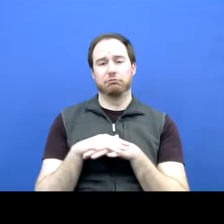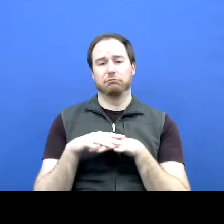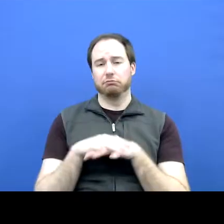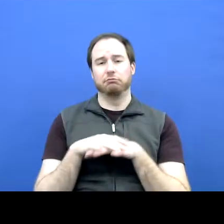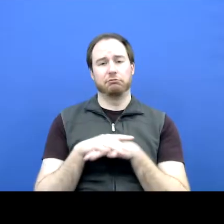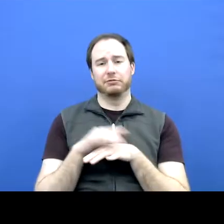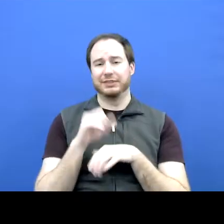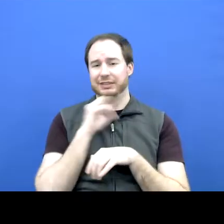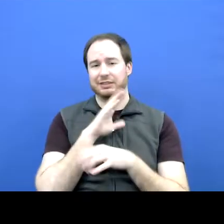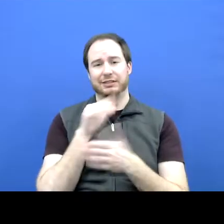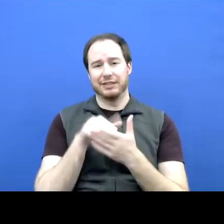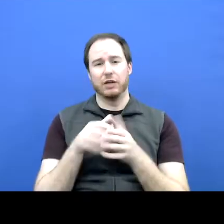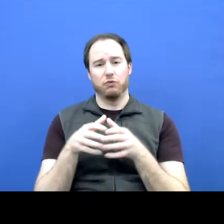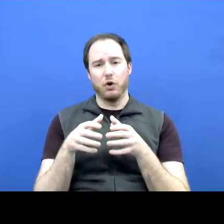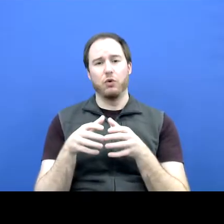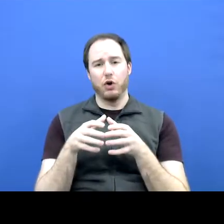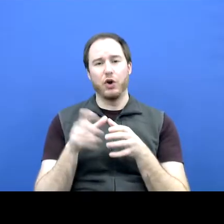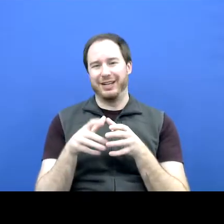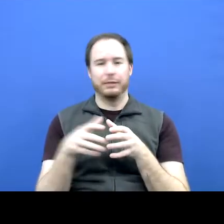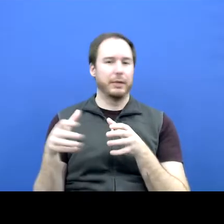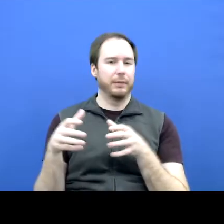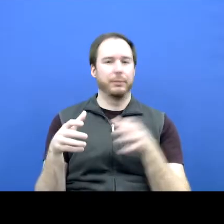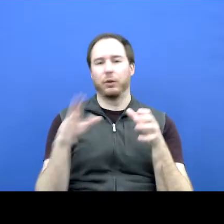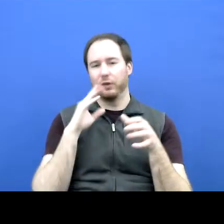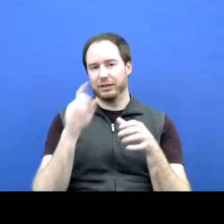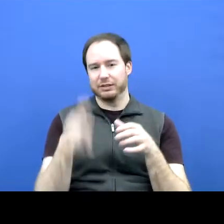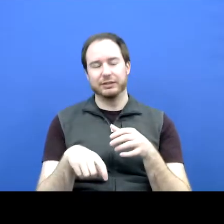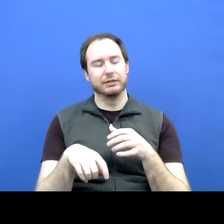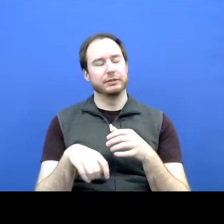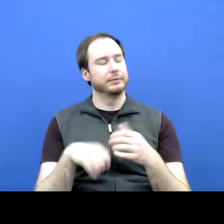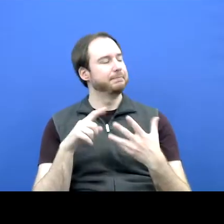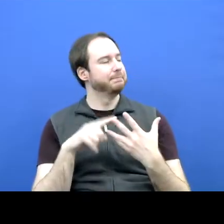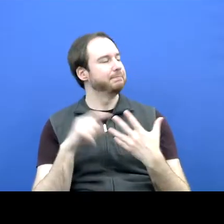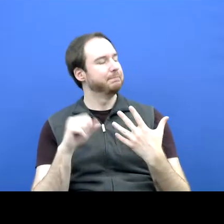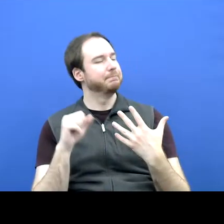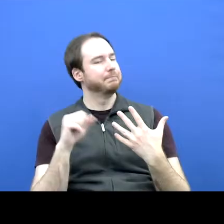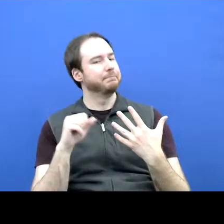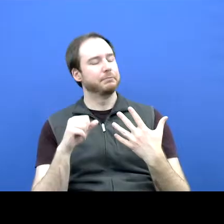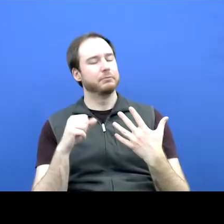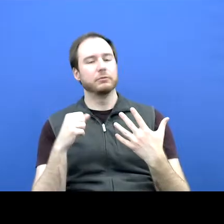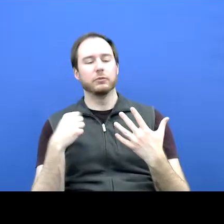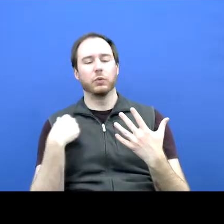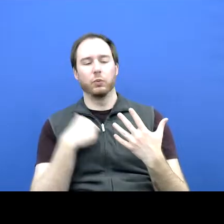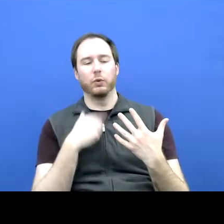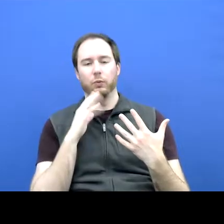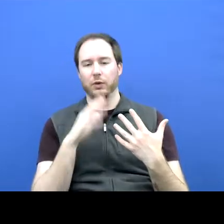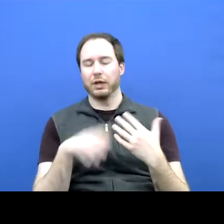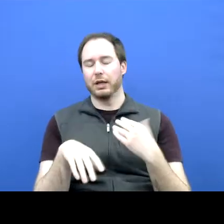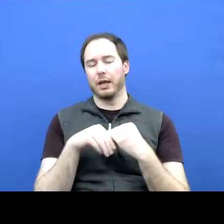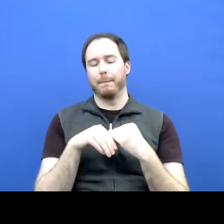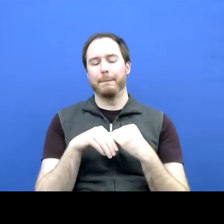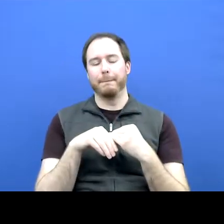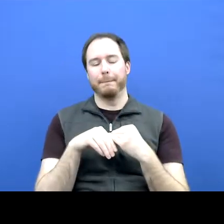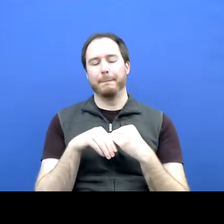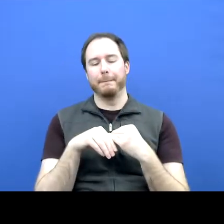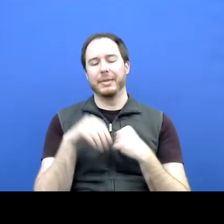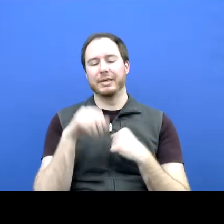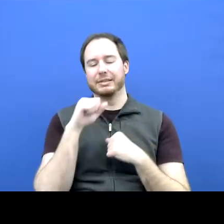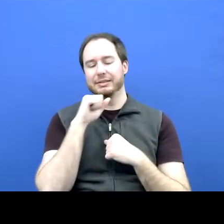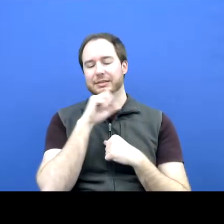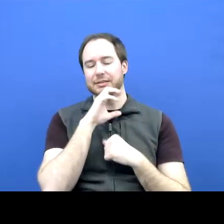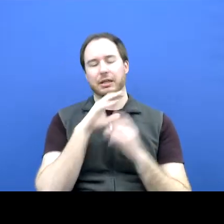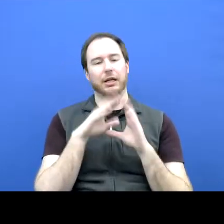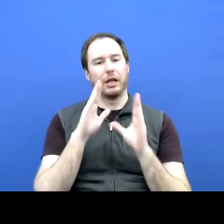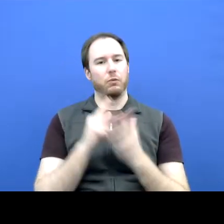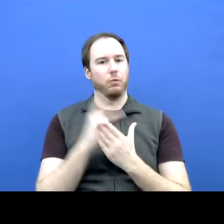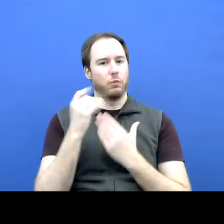Growing. Yeah. Yeah. So, and as we, have a couple additional senior